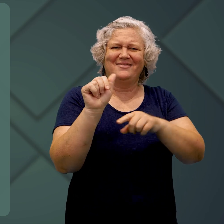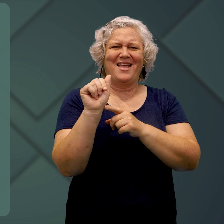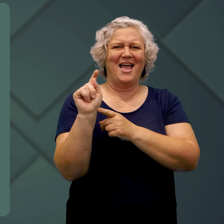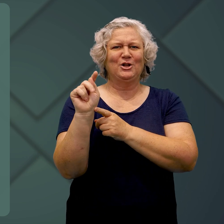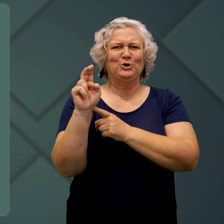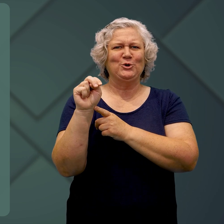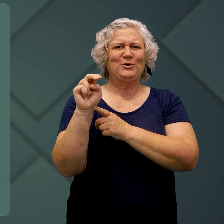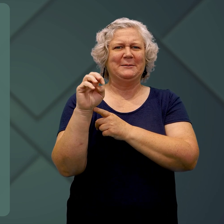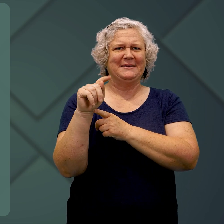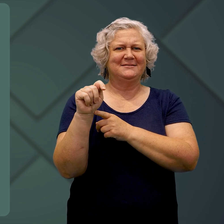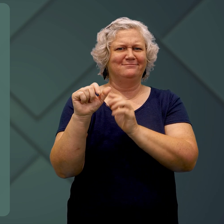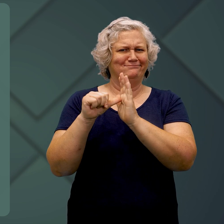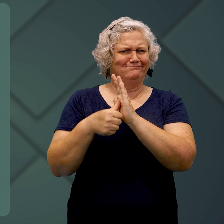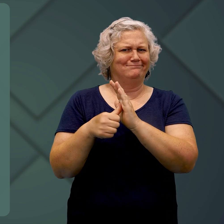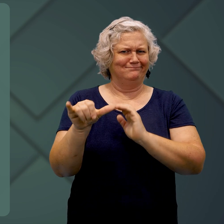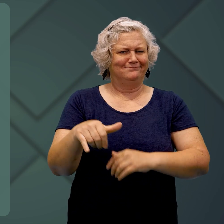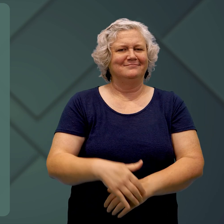Attunement is another really important part of interaction.